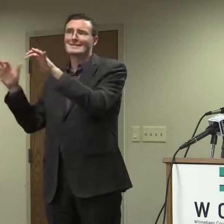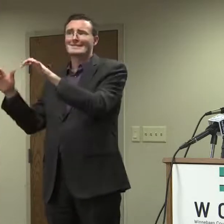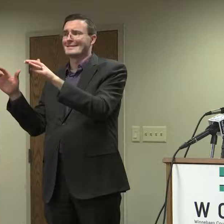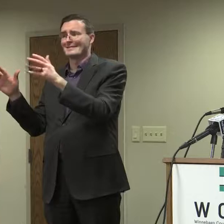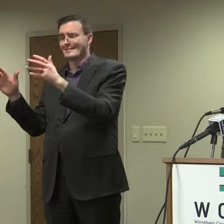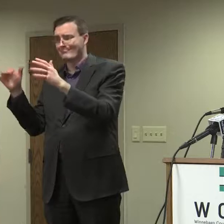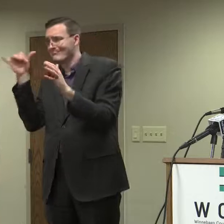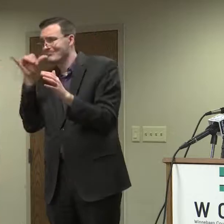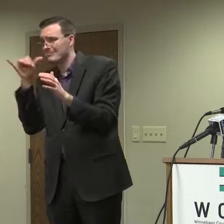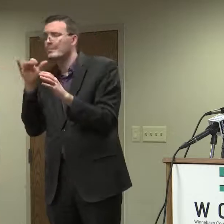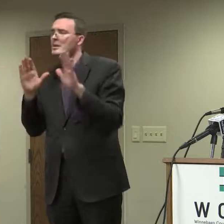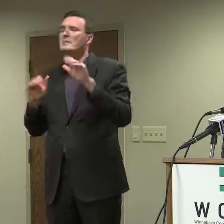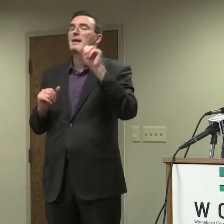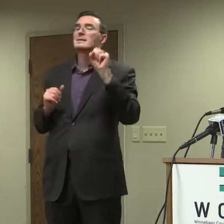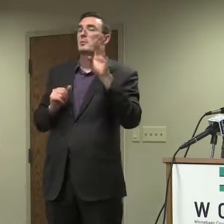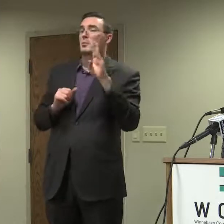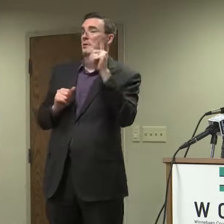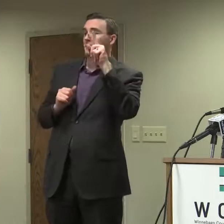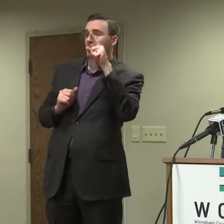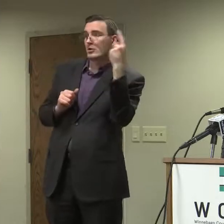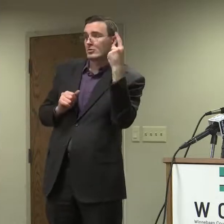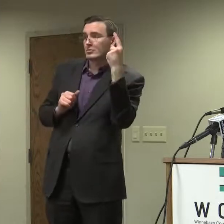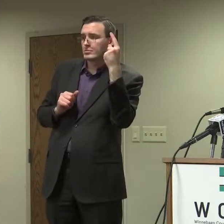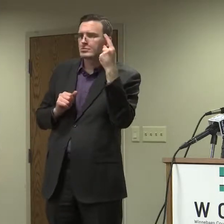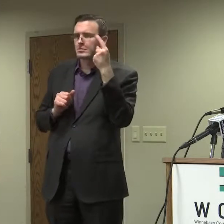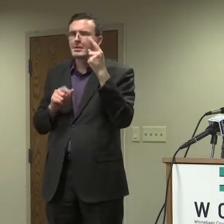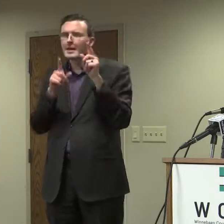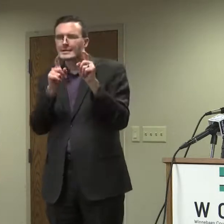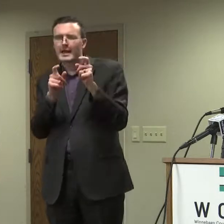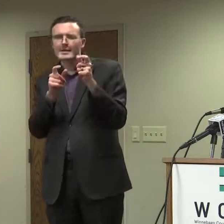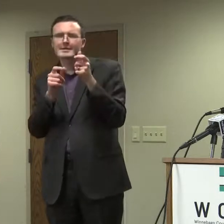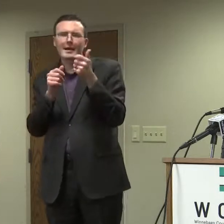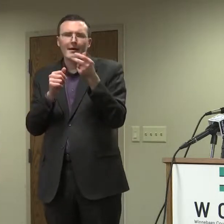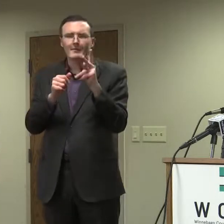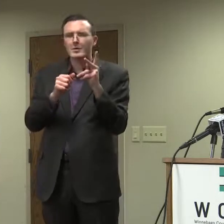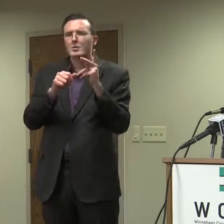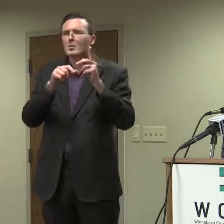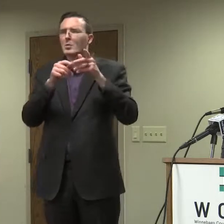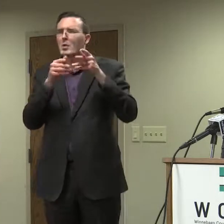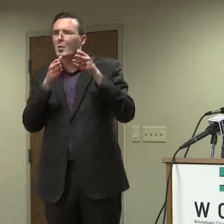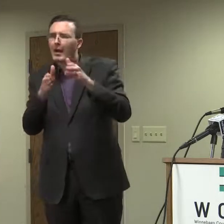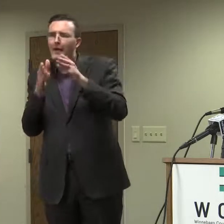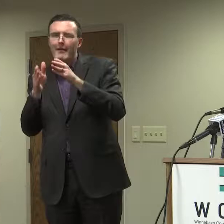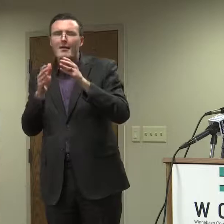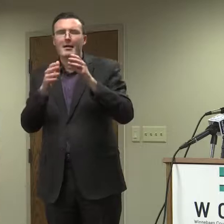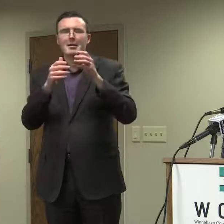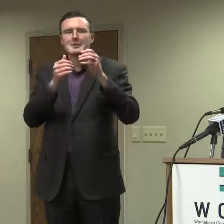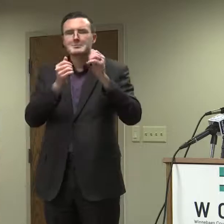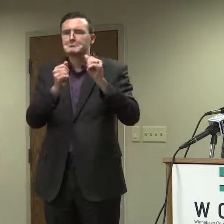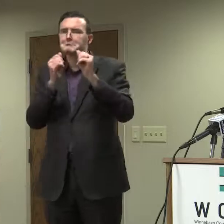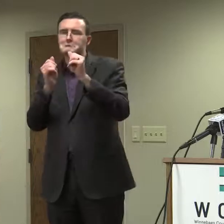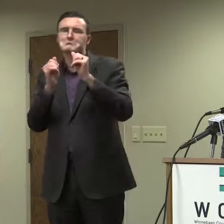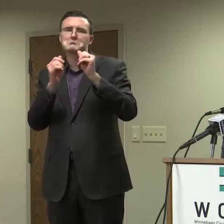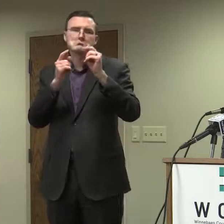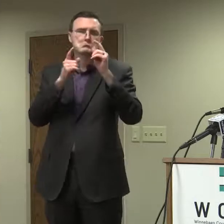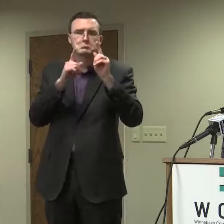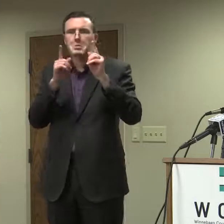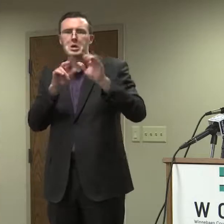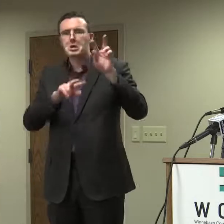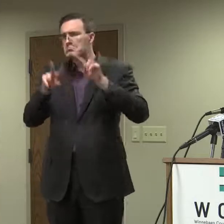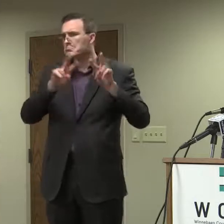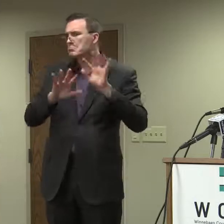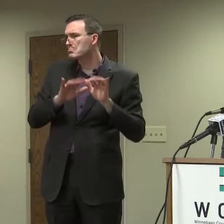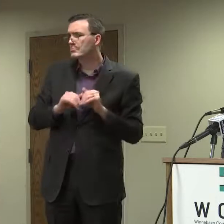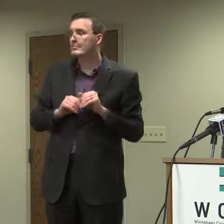Beloit was the first. We were testing a couple of activities to make sure that we'd rolled out. And again, they were also willing to vaccinate like our